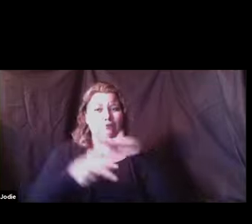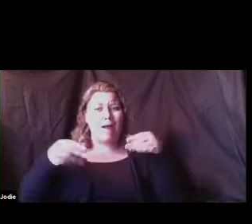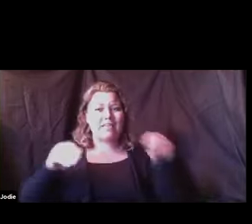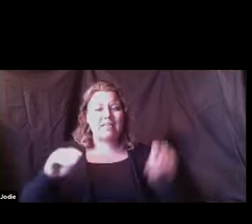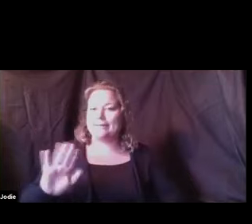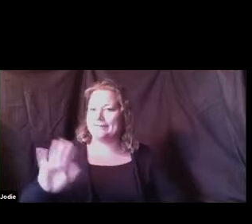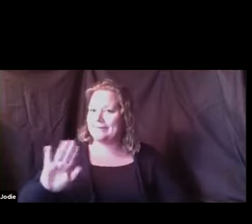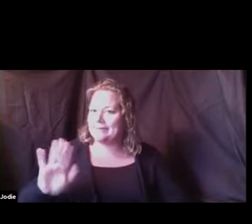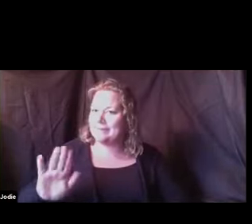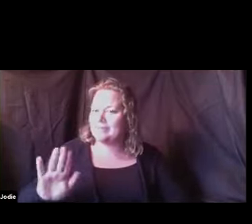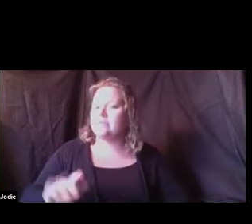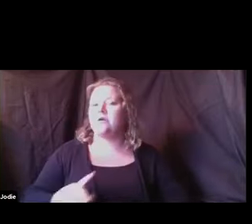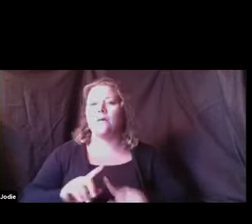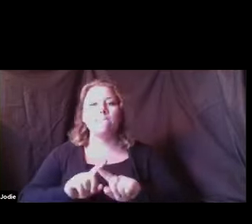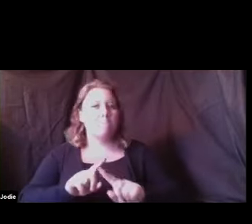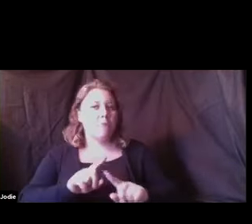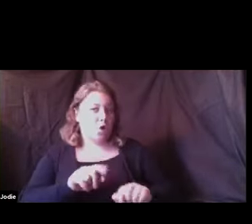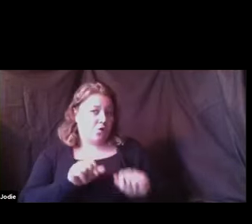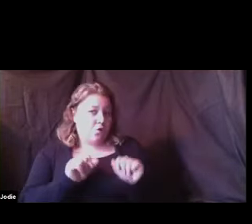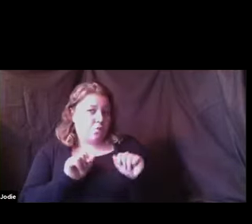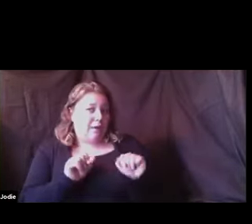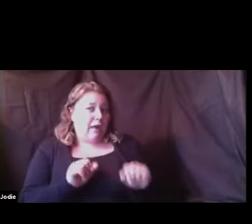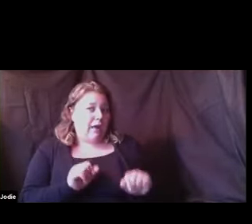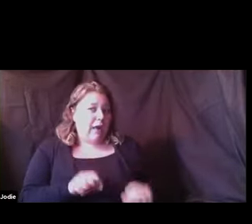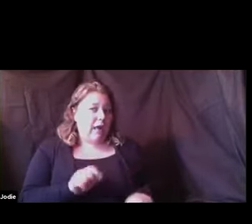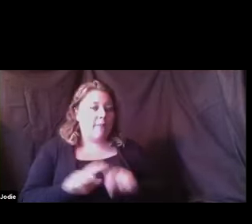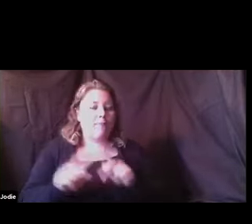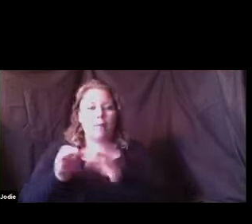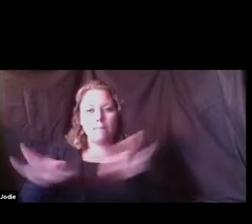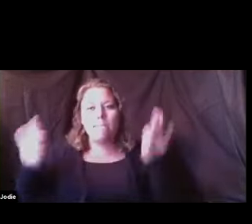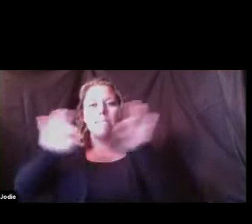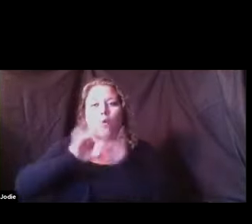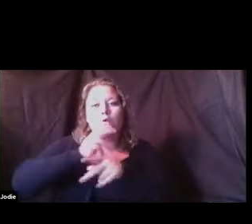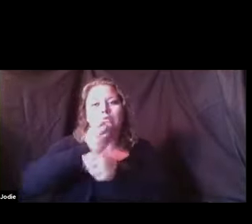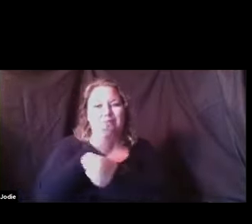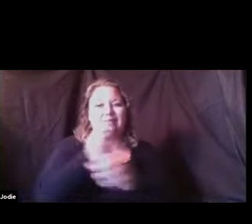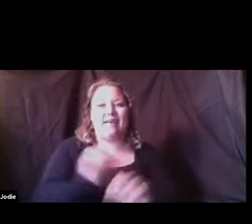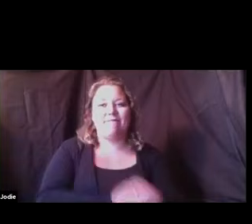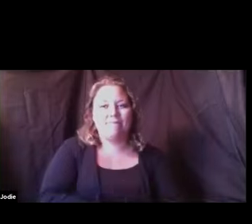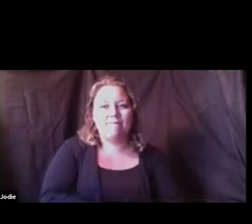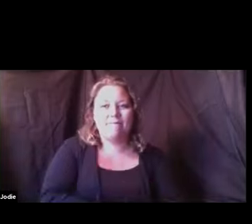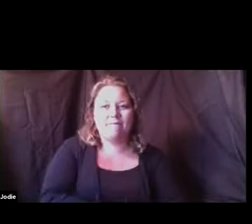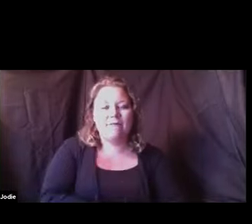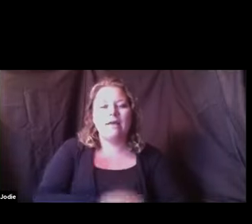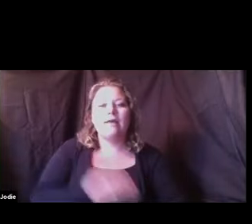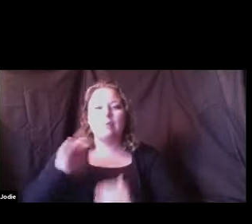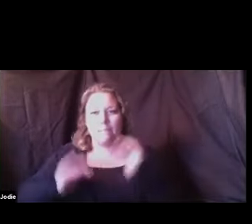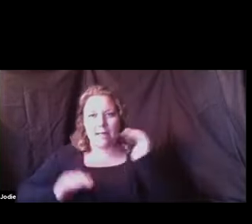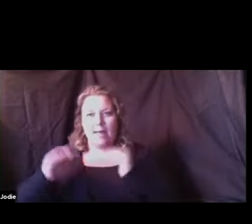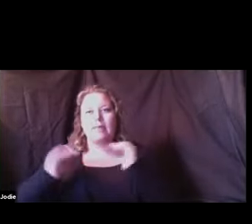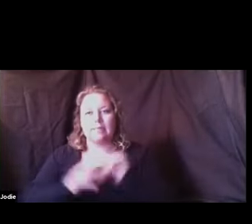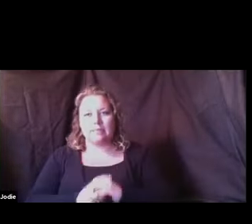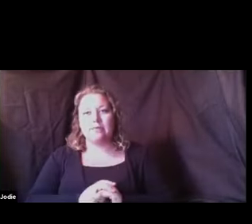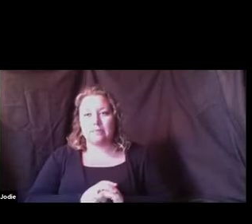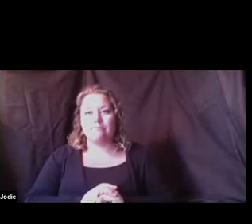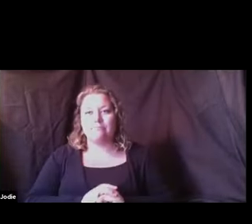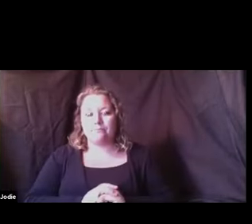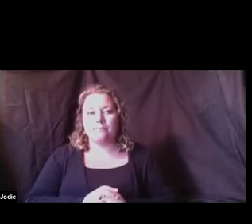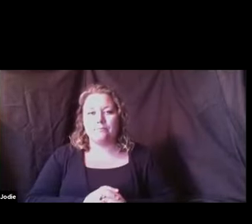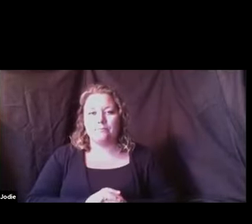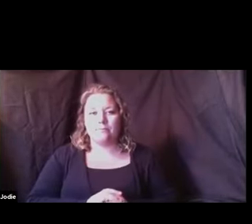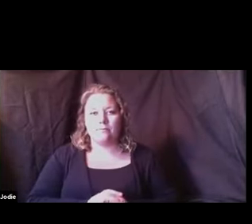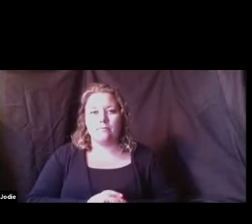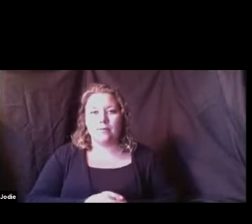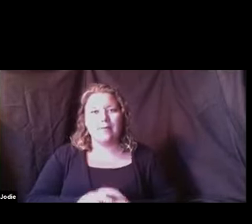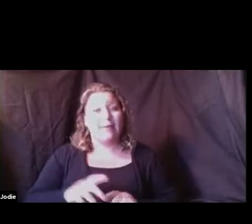it doesn't mean that it can't be done safely. So I think it's really a balance, as is everything. And I think it can